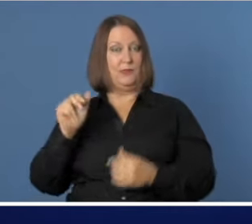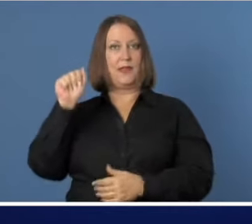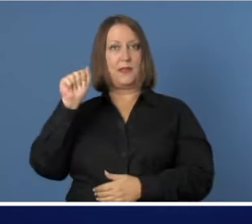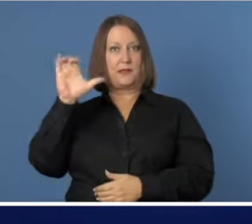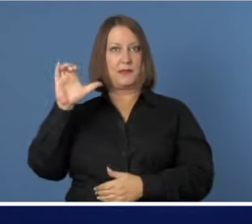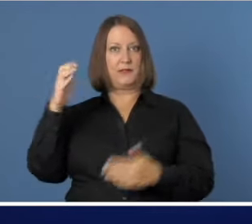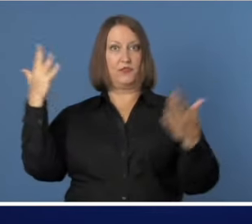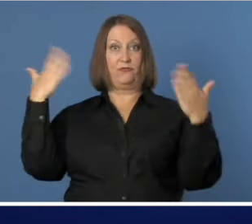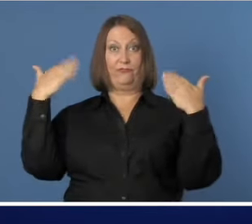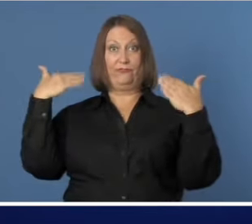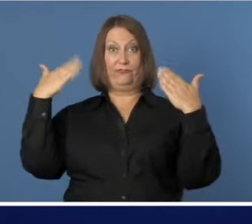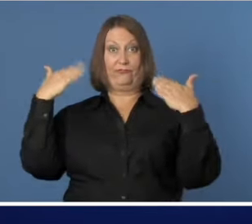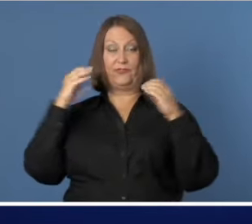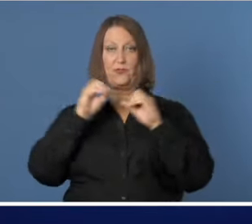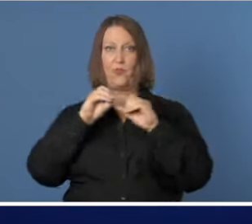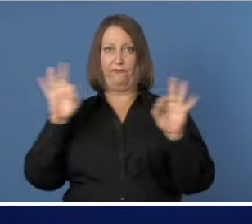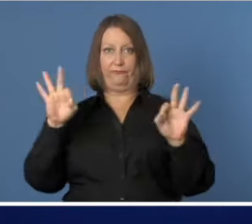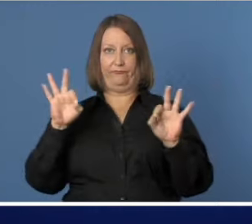turn off the air conditioner,